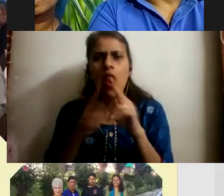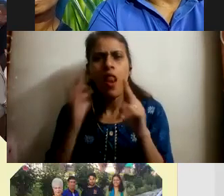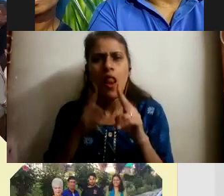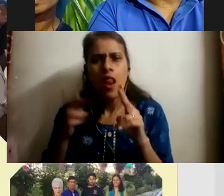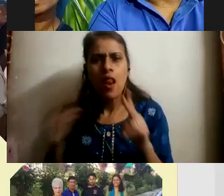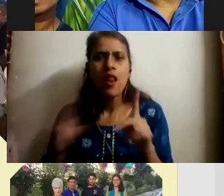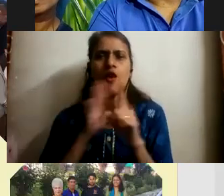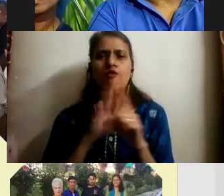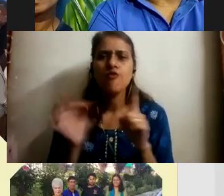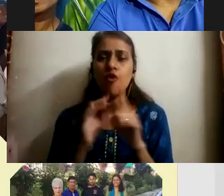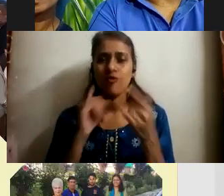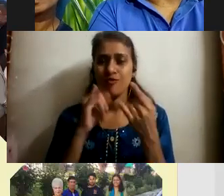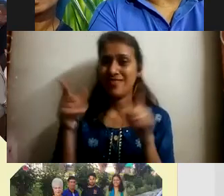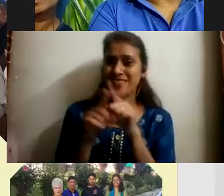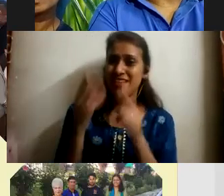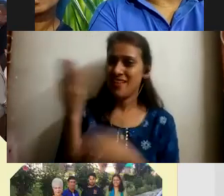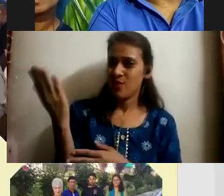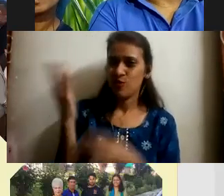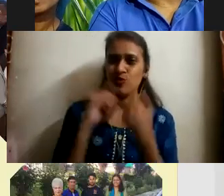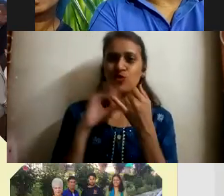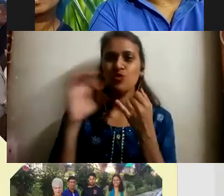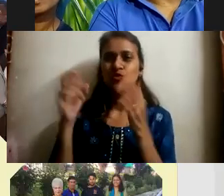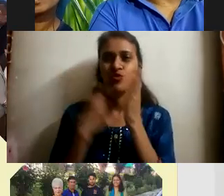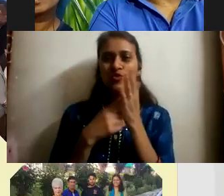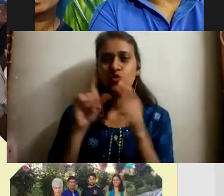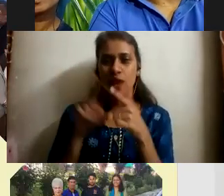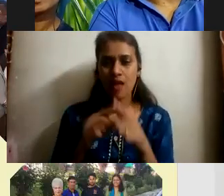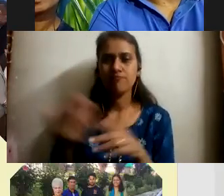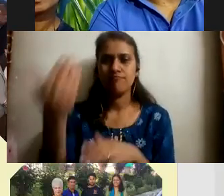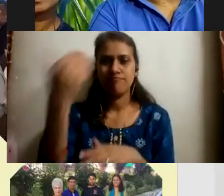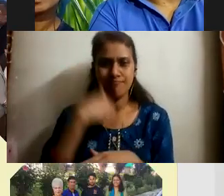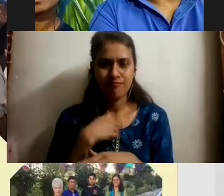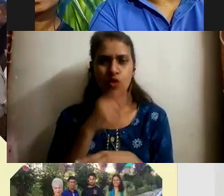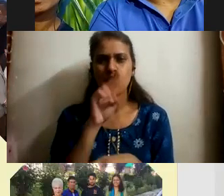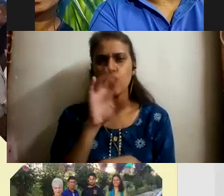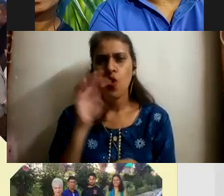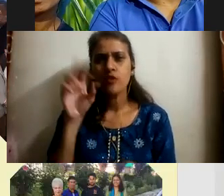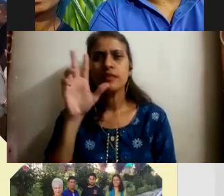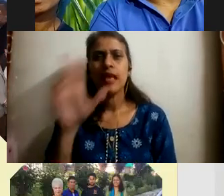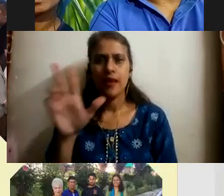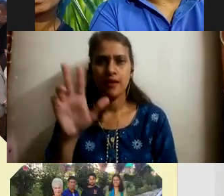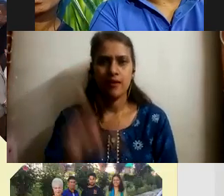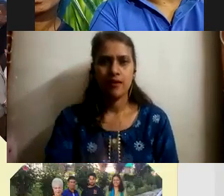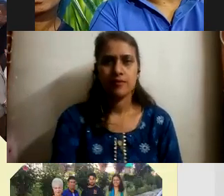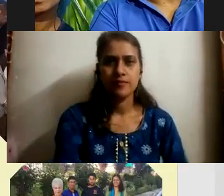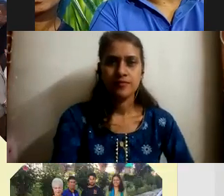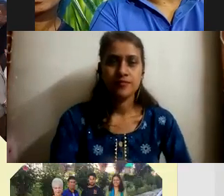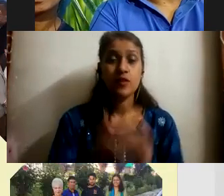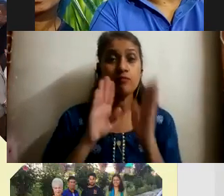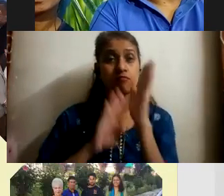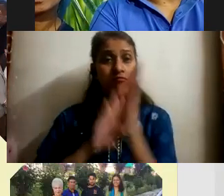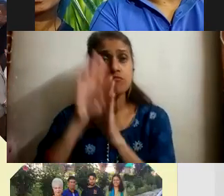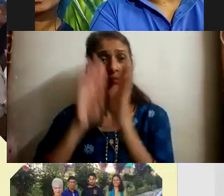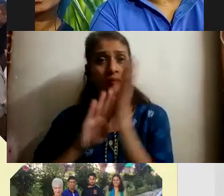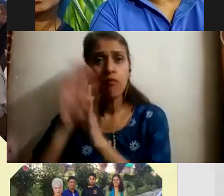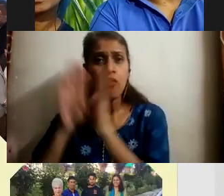just another, like Suraj, another entrepreneur who came to me in 2008. And you can see the growth story. Today